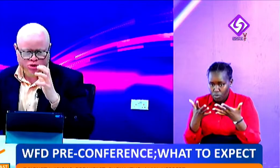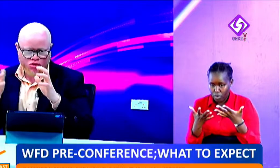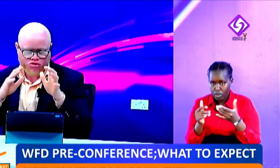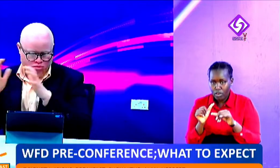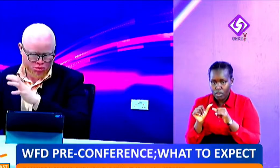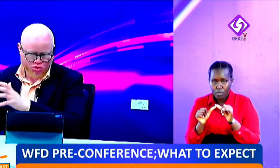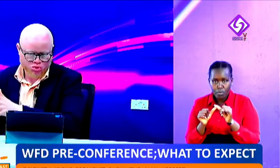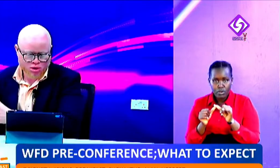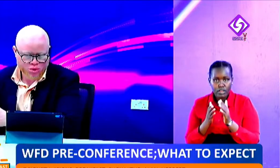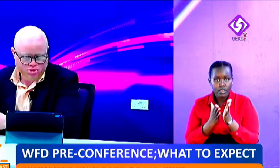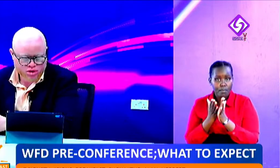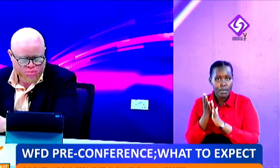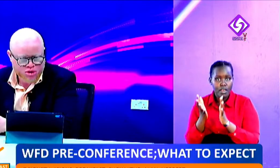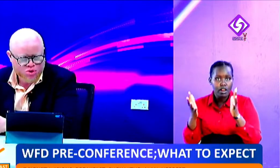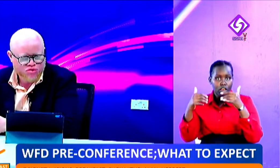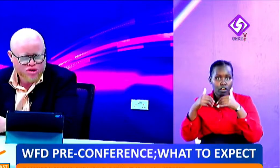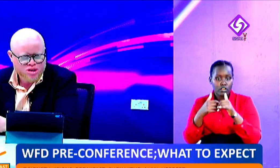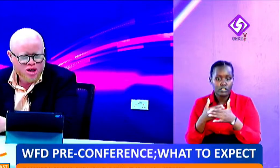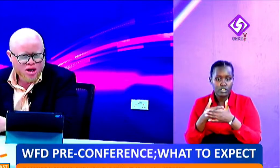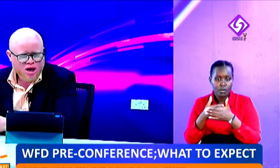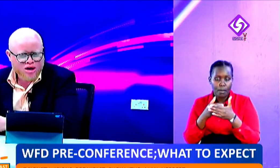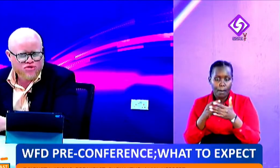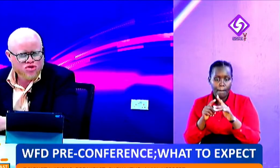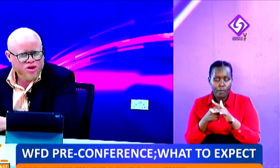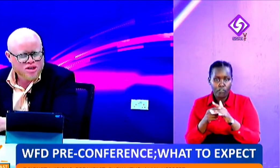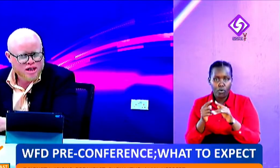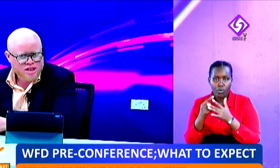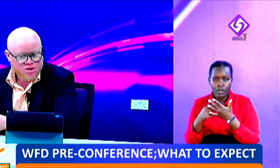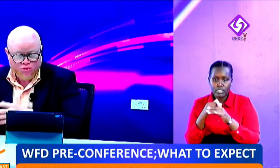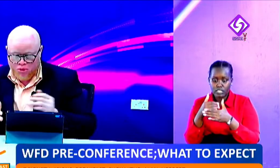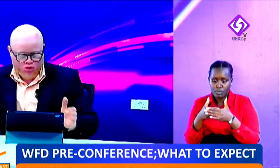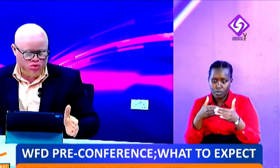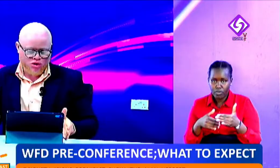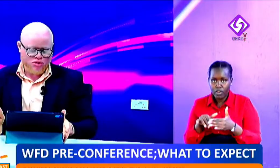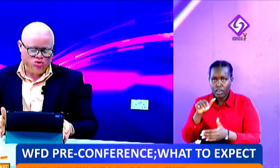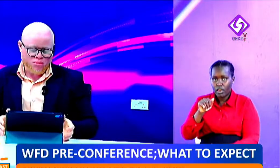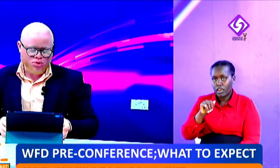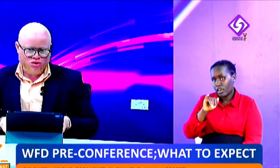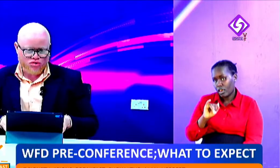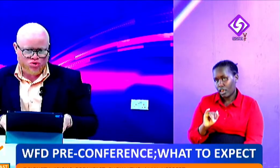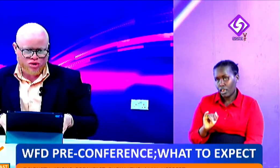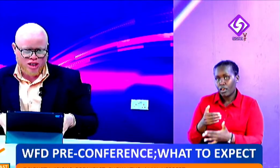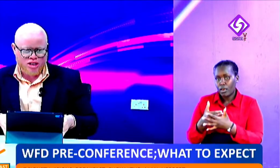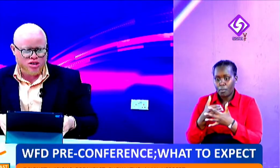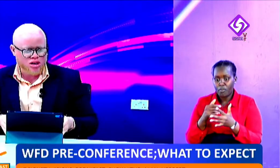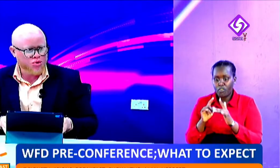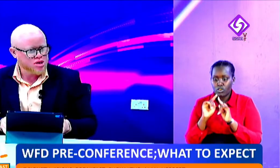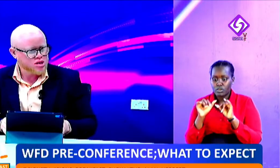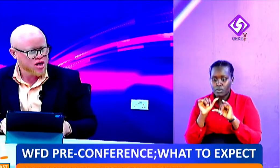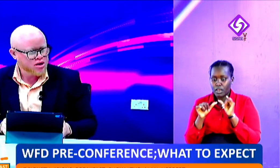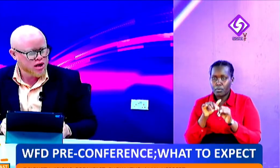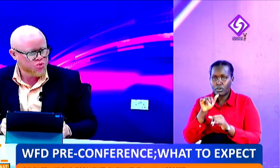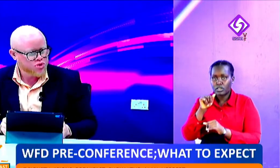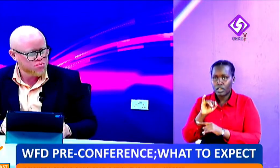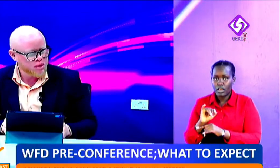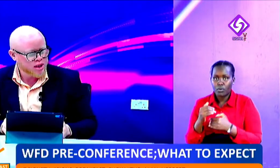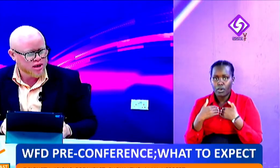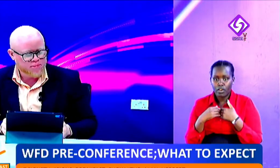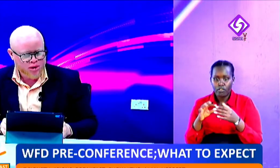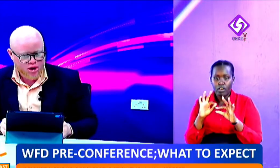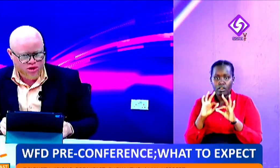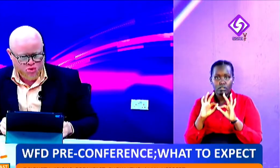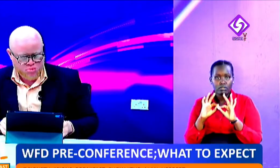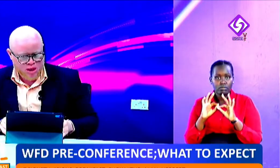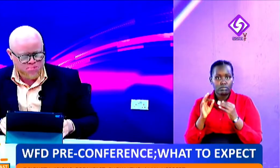the main conference before we talk about the pre-conference. Artificial intelligence. Before we even talk about artificial intelligence, there was a sign language